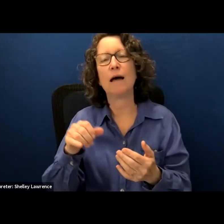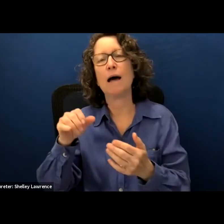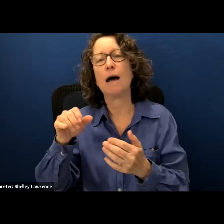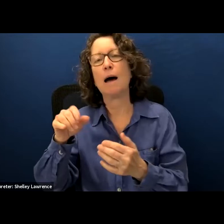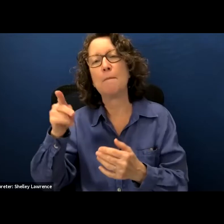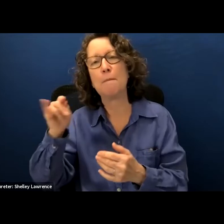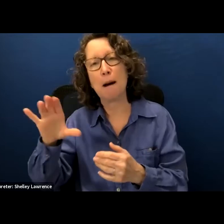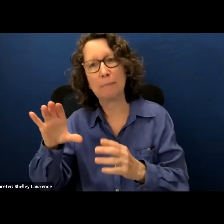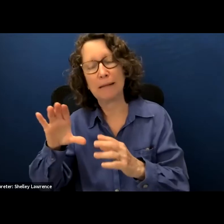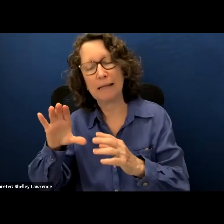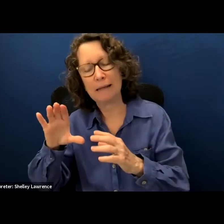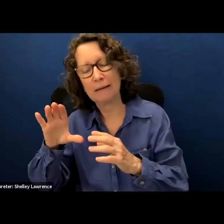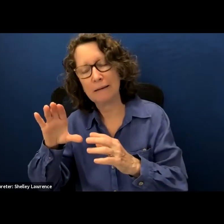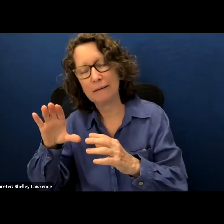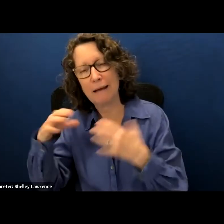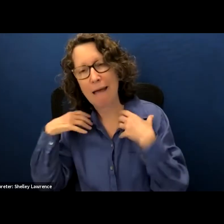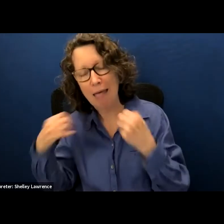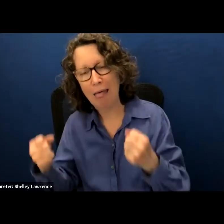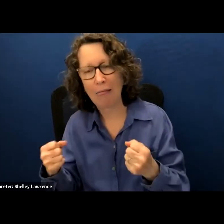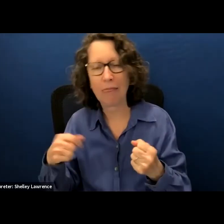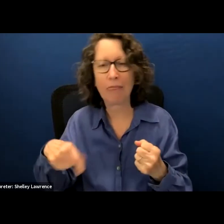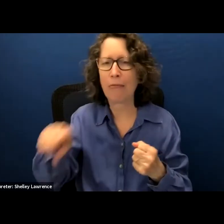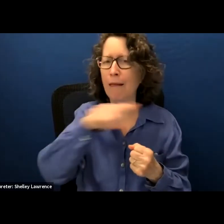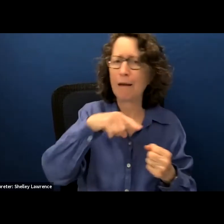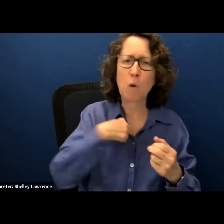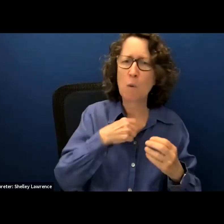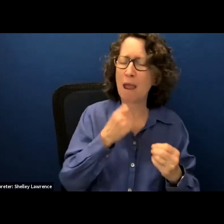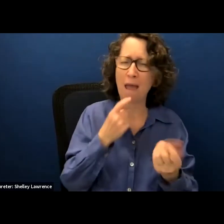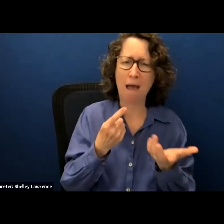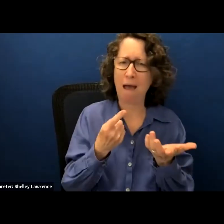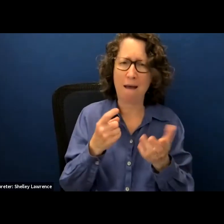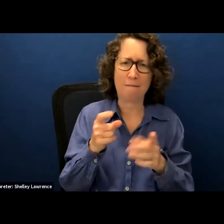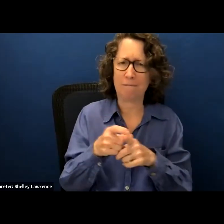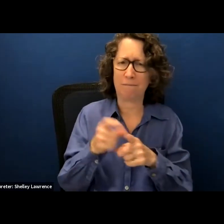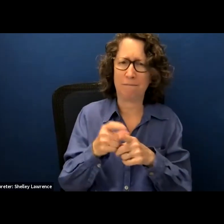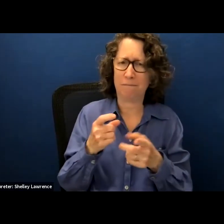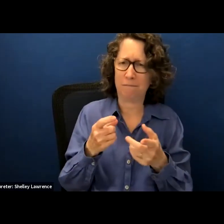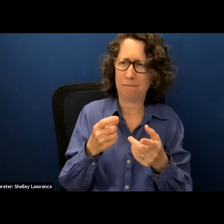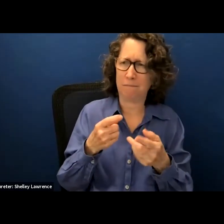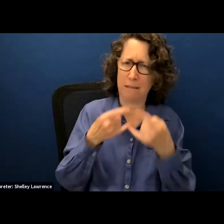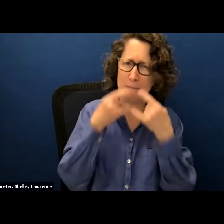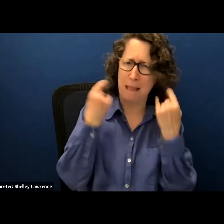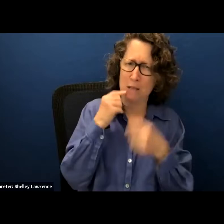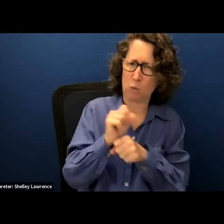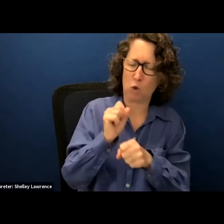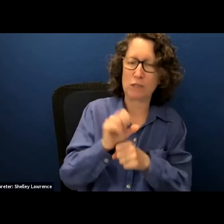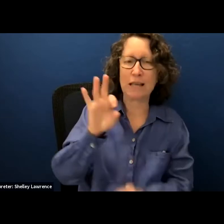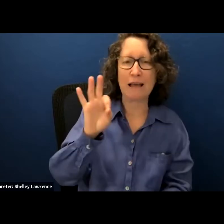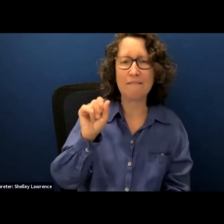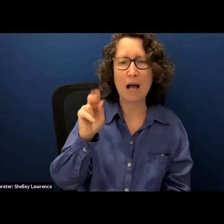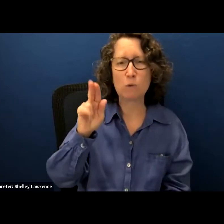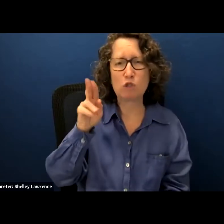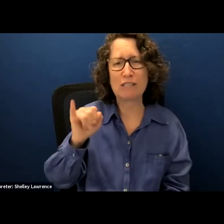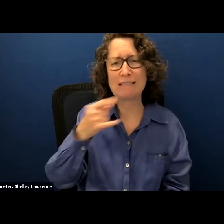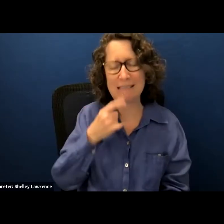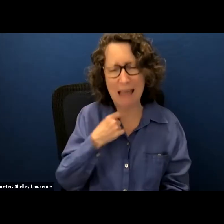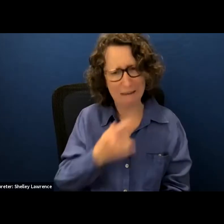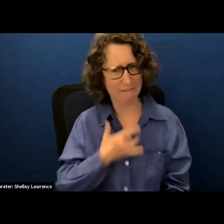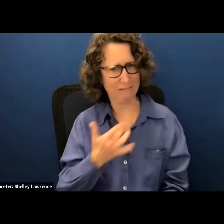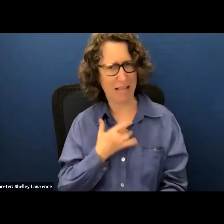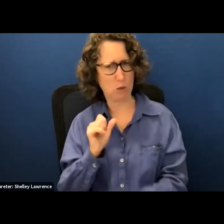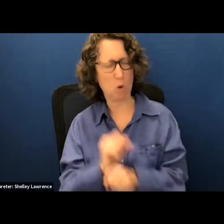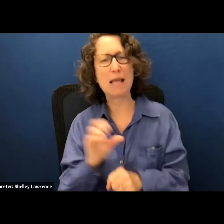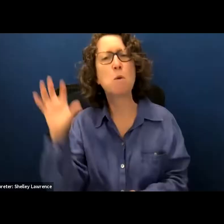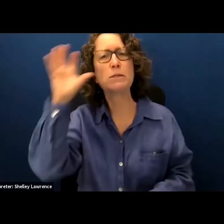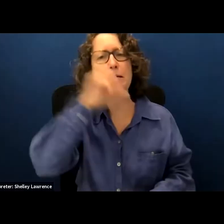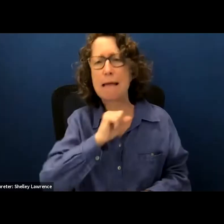any peer-reviewed report stating that mask works. Fauci said he feels mask works. It was a guess, not based